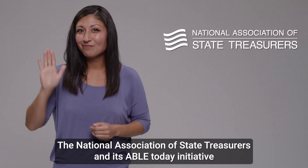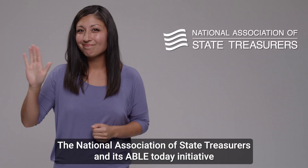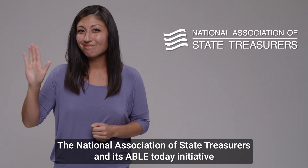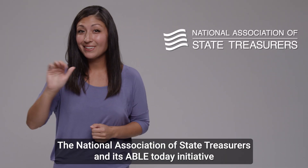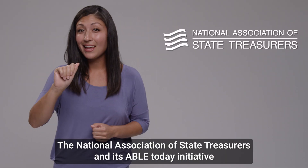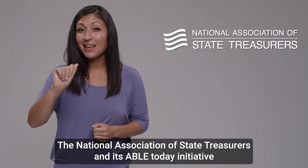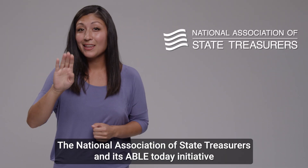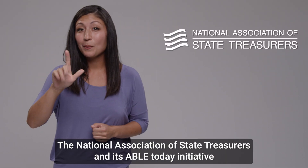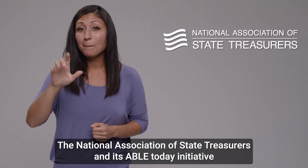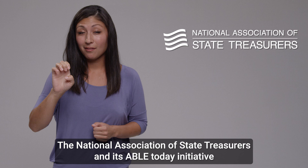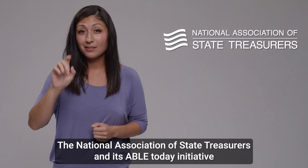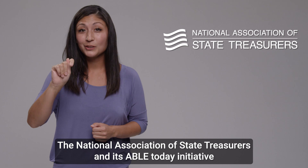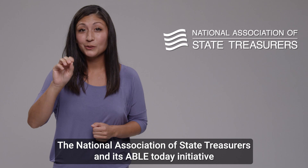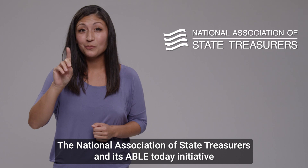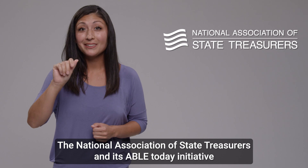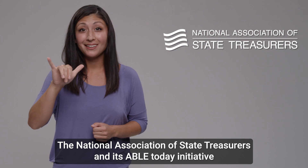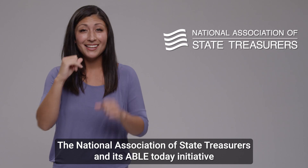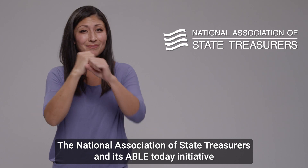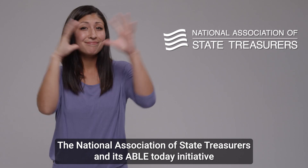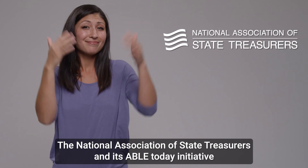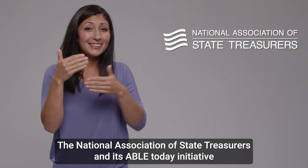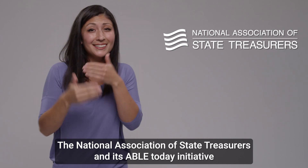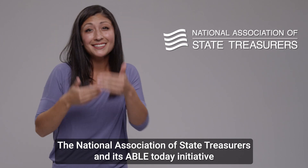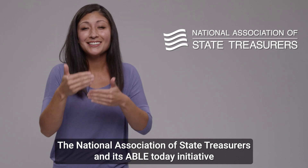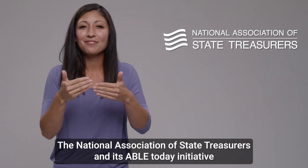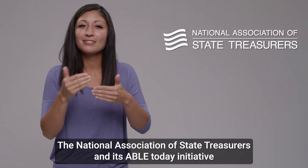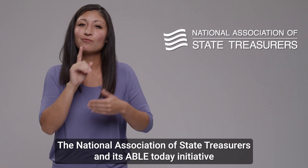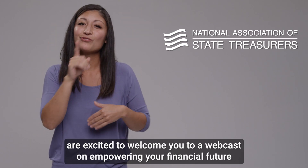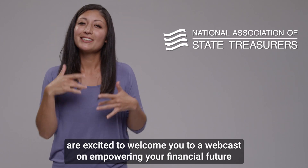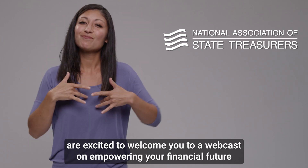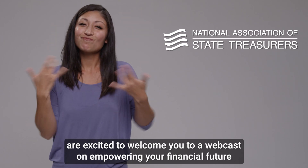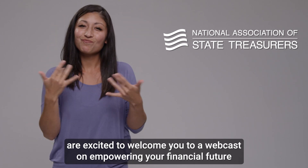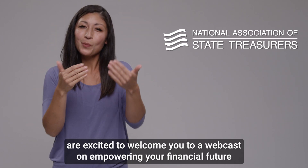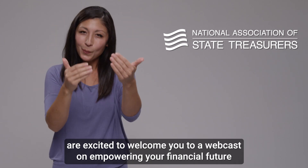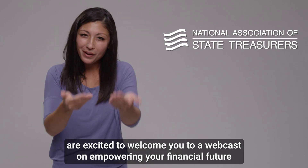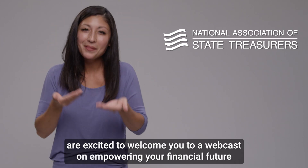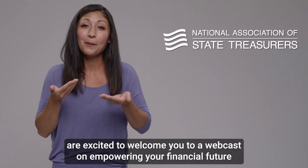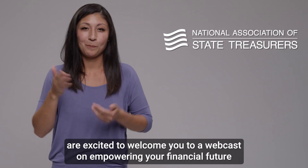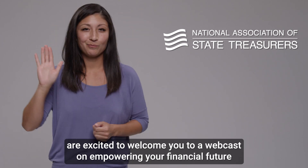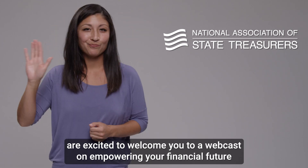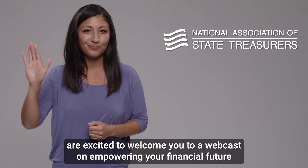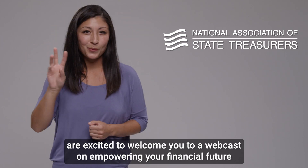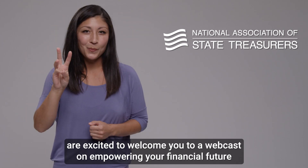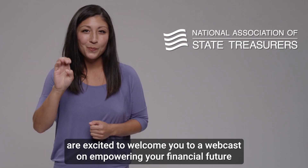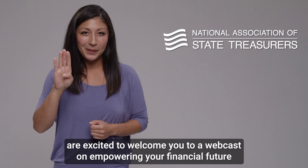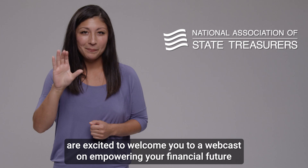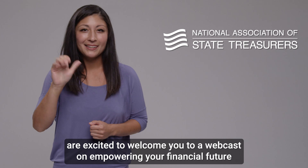Association of State Treasurers and its Able Today initiative are excited to welcome you to a webcast